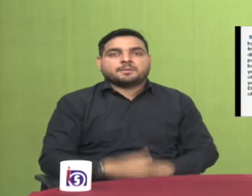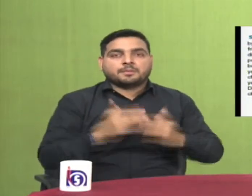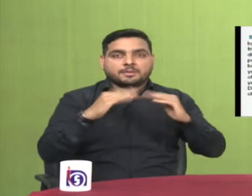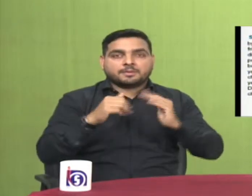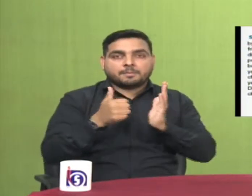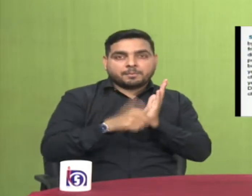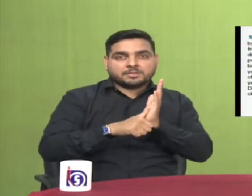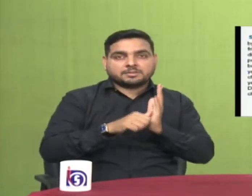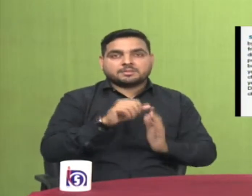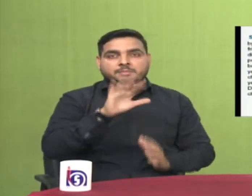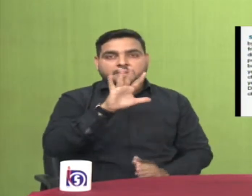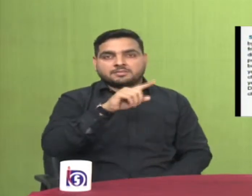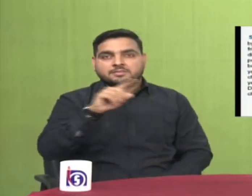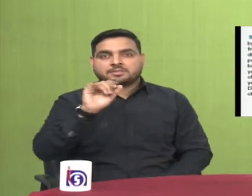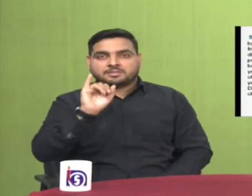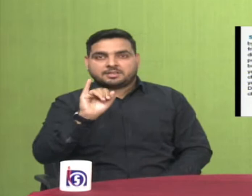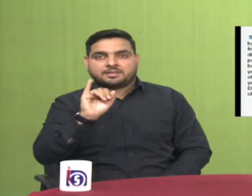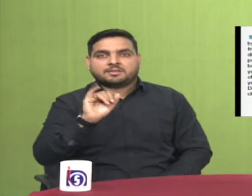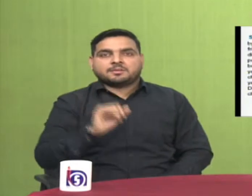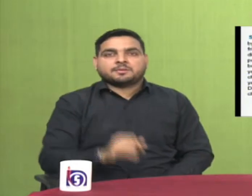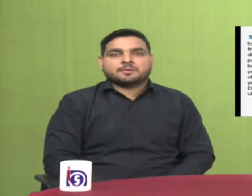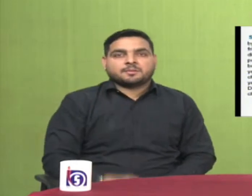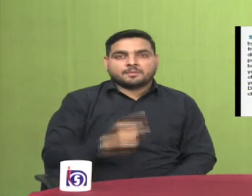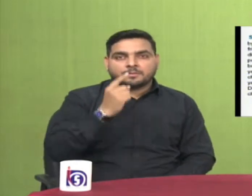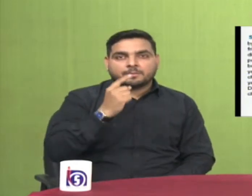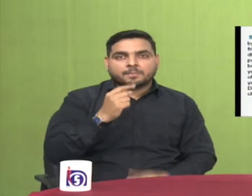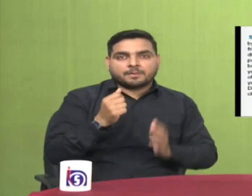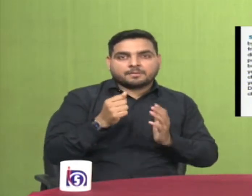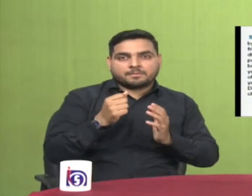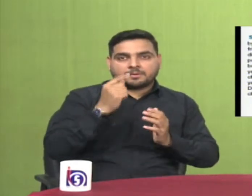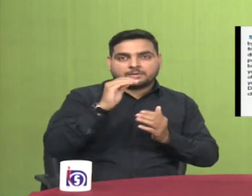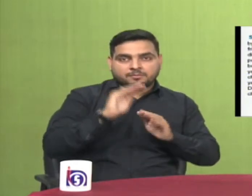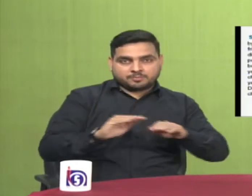expressions. By 5 to 6 months, the child